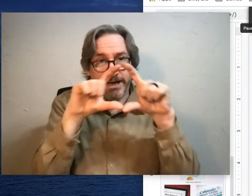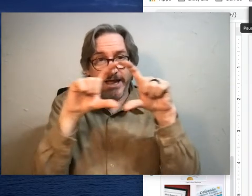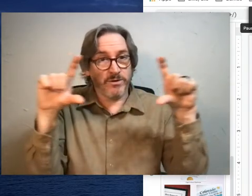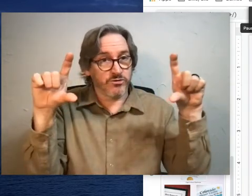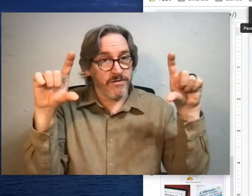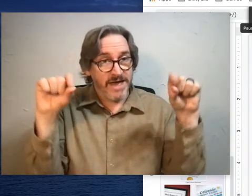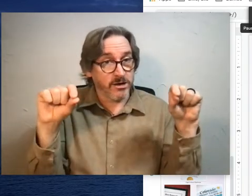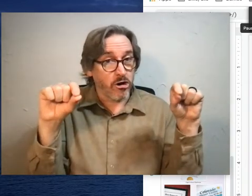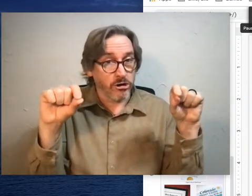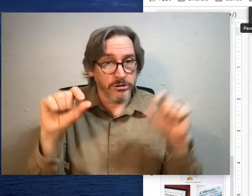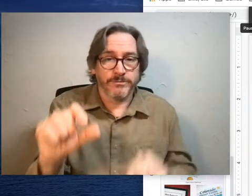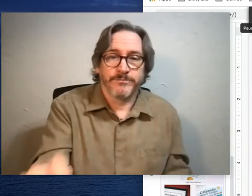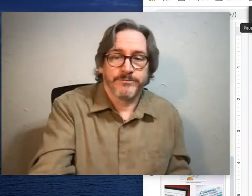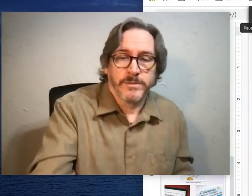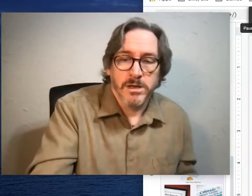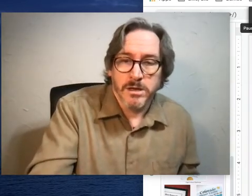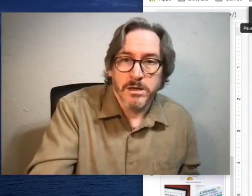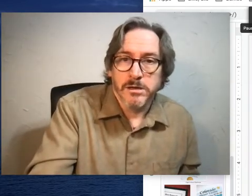And again, we draw that card.